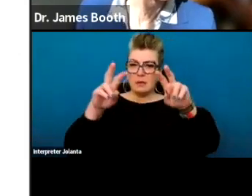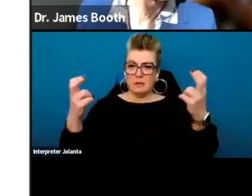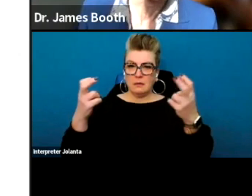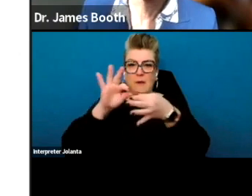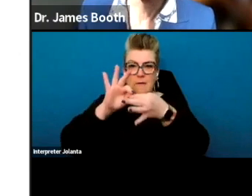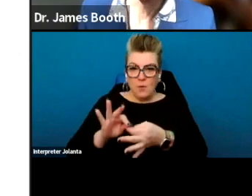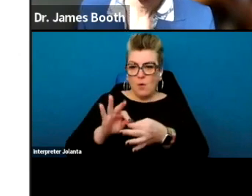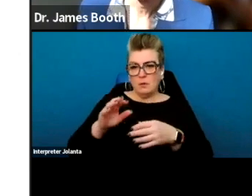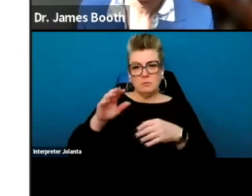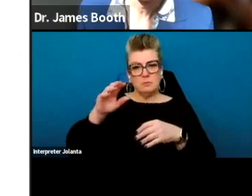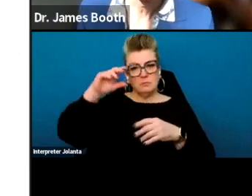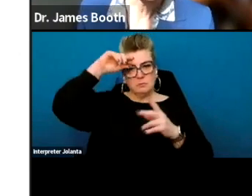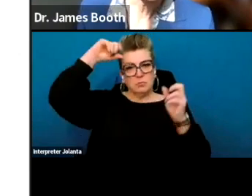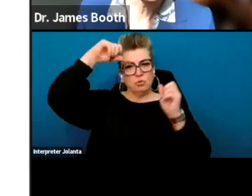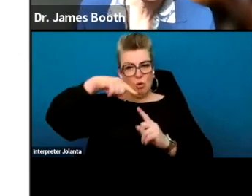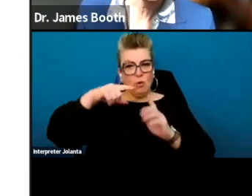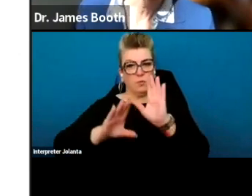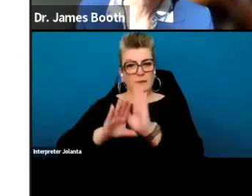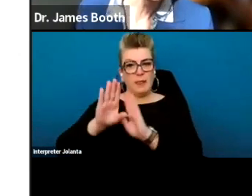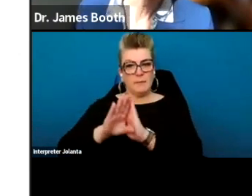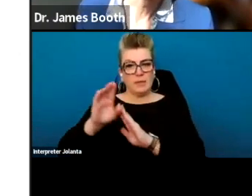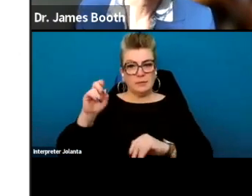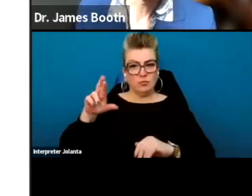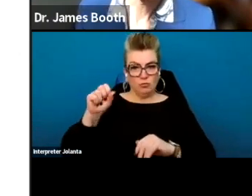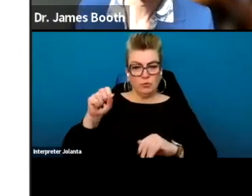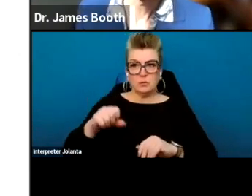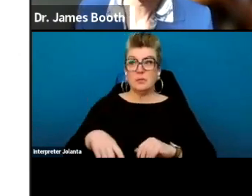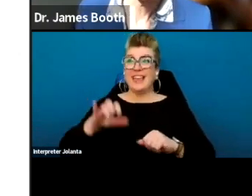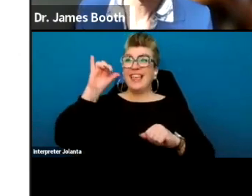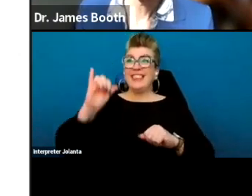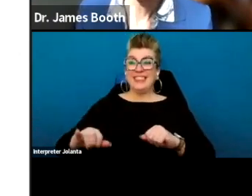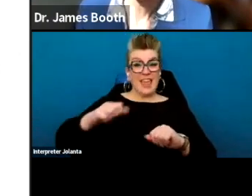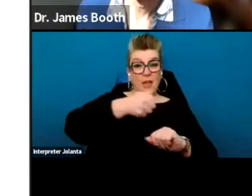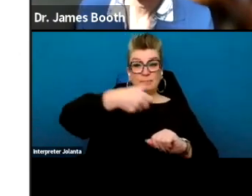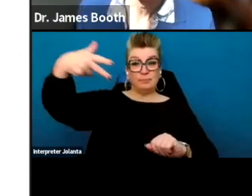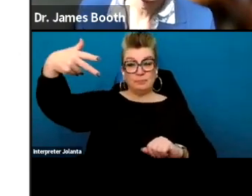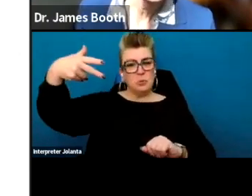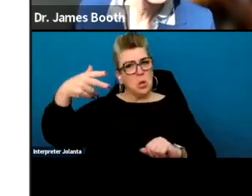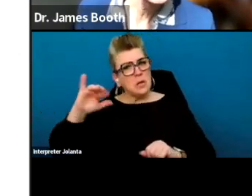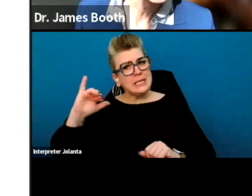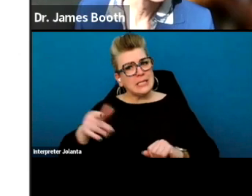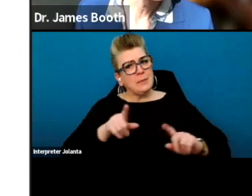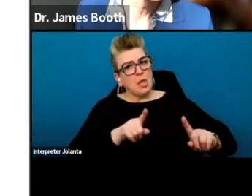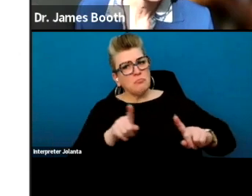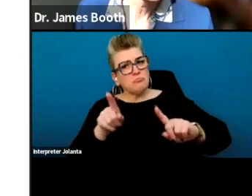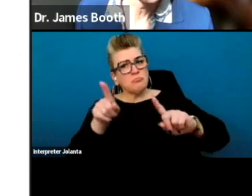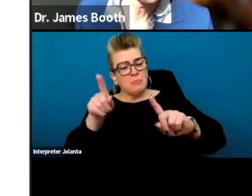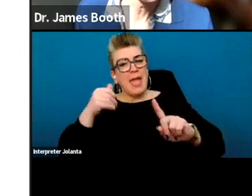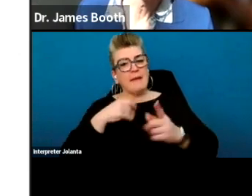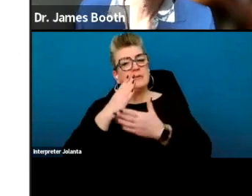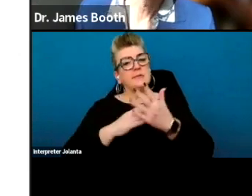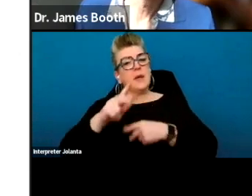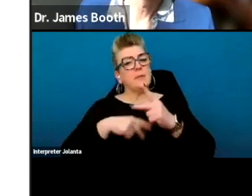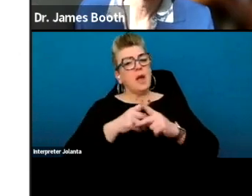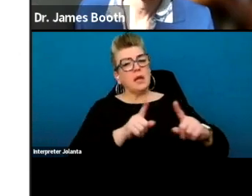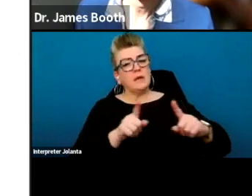neurodevelopmental disorder received. And this graph shows there's kind of linear relationships. So as